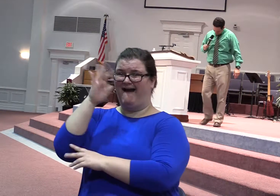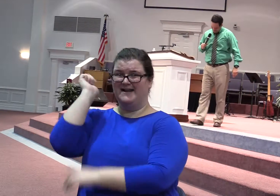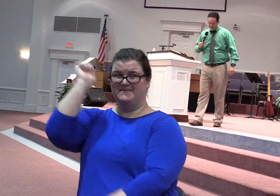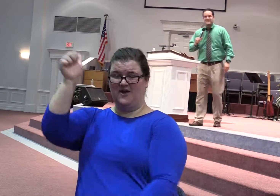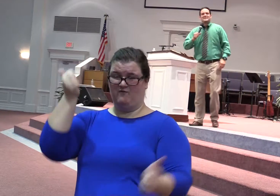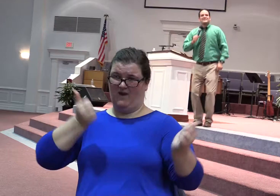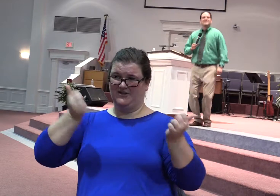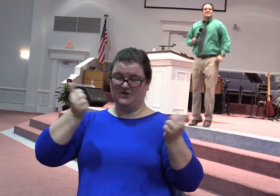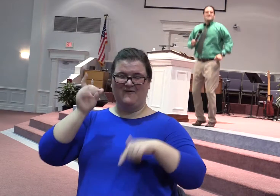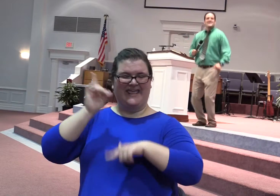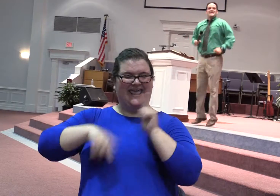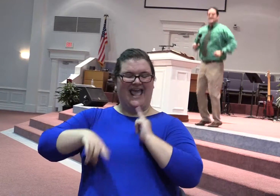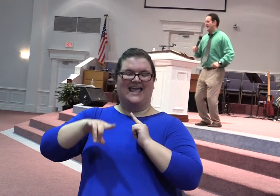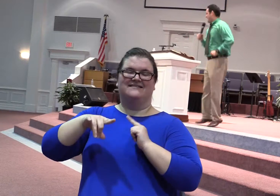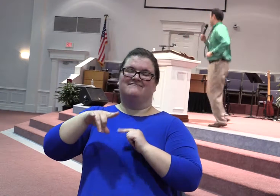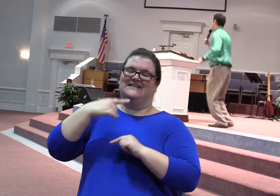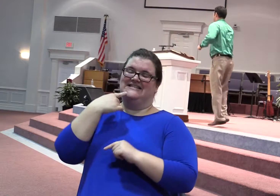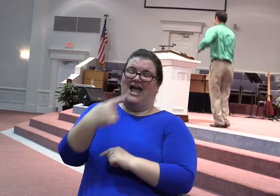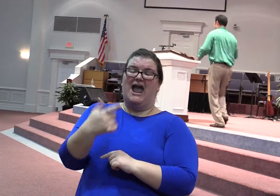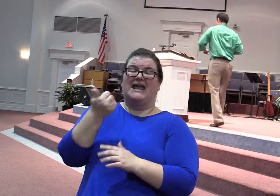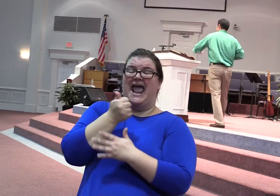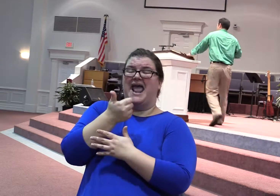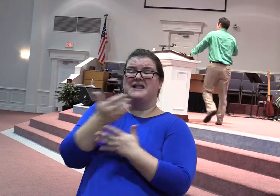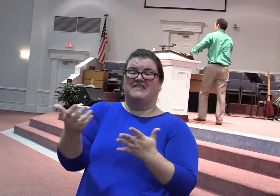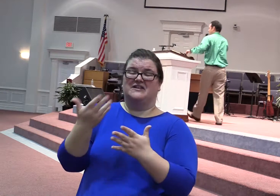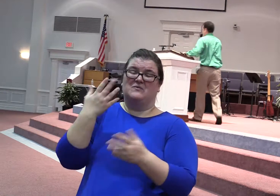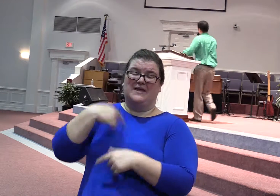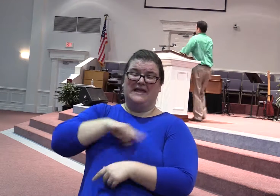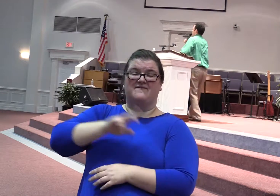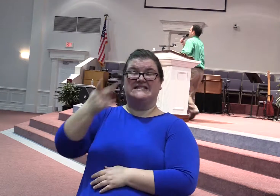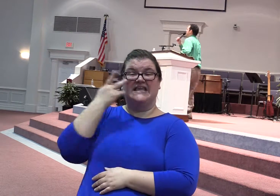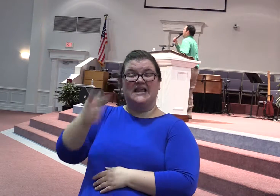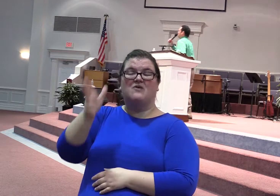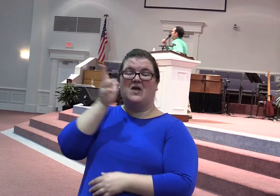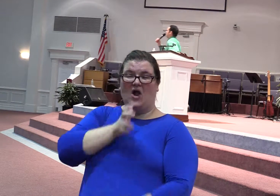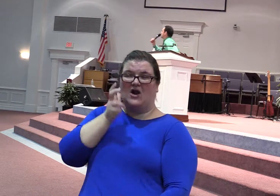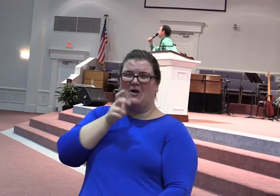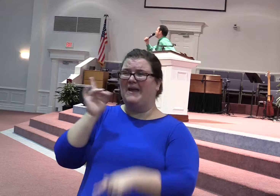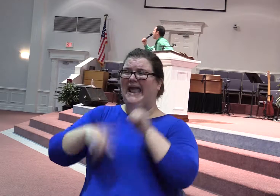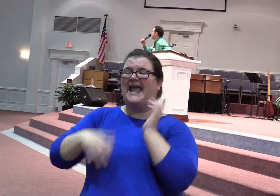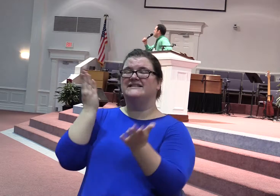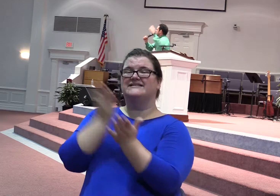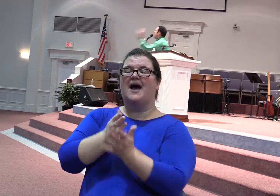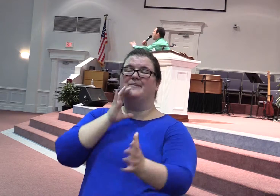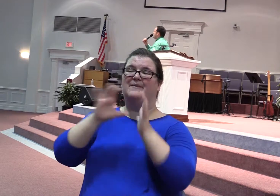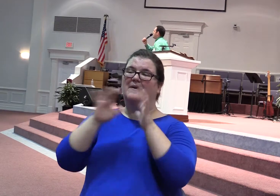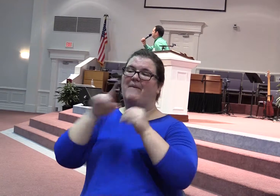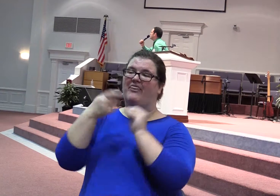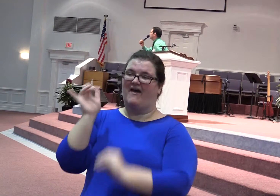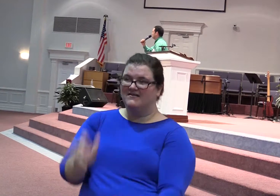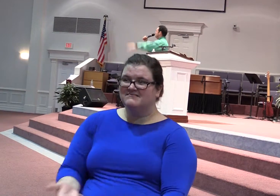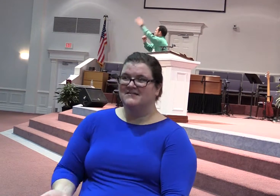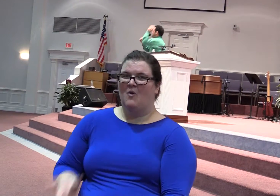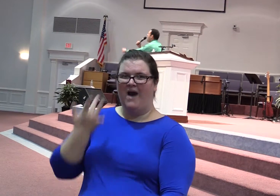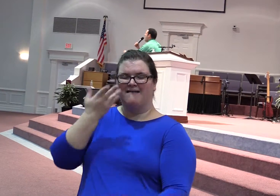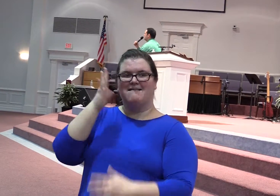But we cannot but speak the things which we have seen and heard. Amen. We cannot stop talking about it. God has